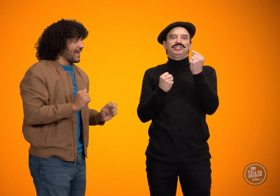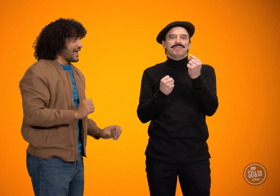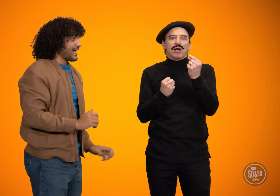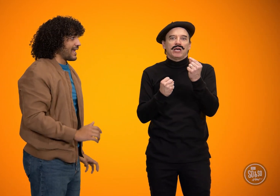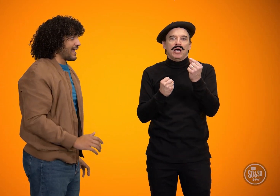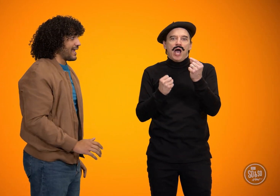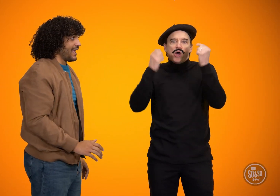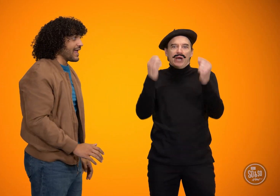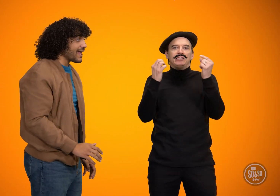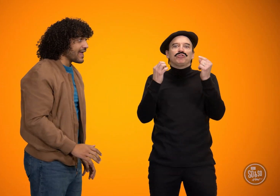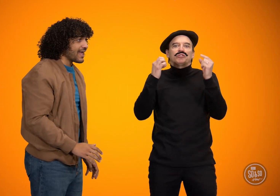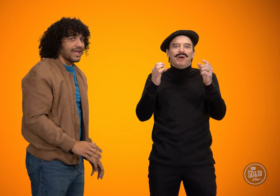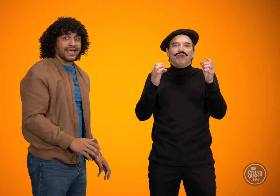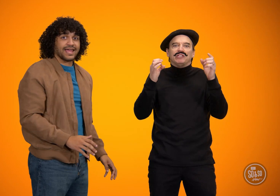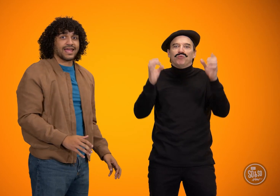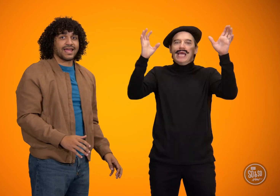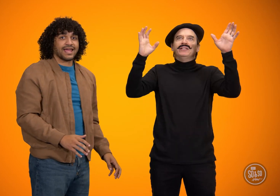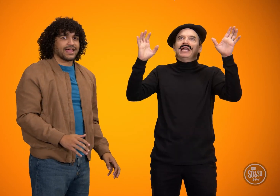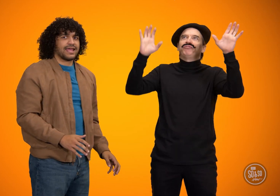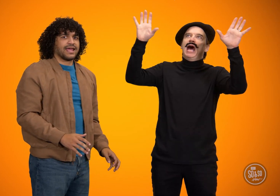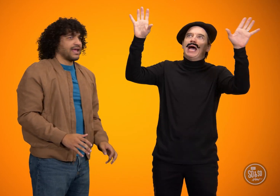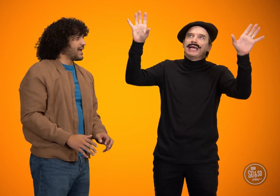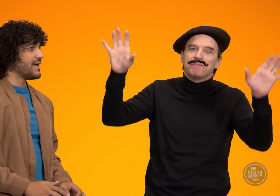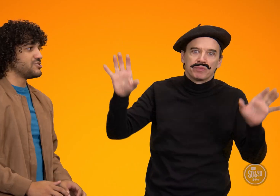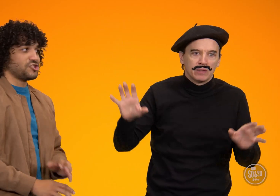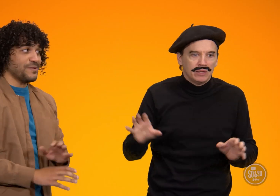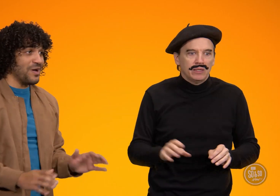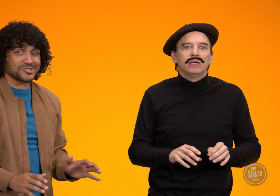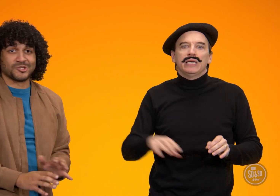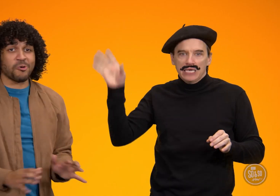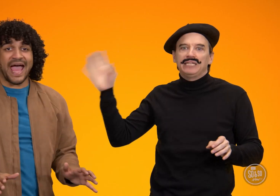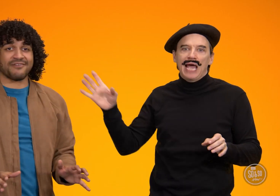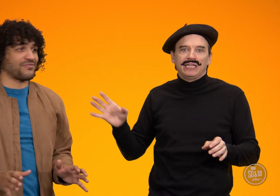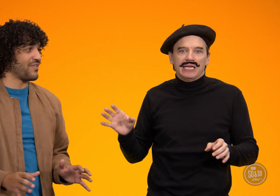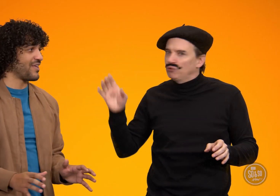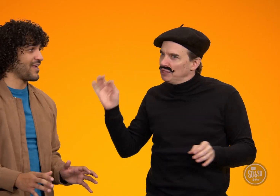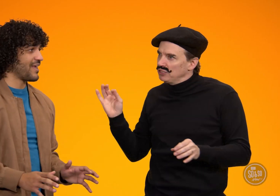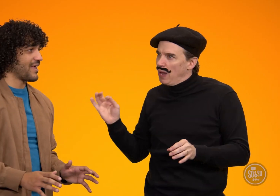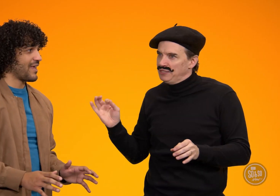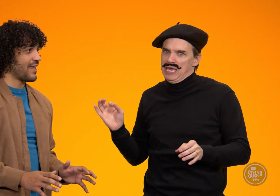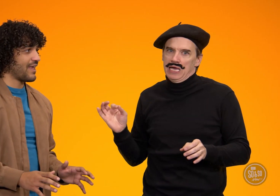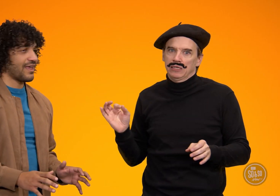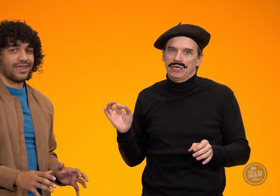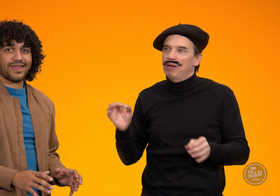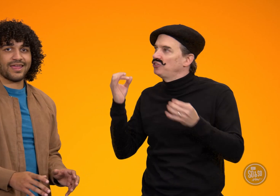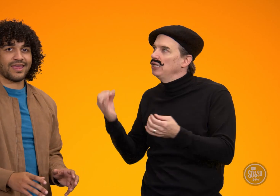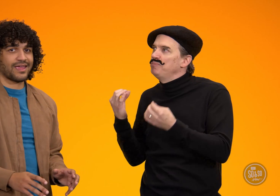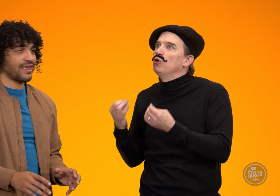chipmunk ready to sprout its wings and fly Chipmunks don't have exactly it wasn't quite there but still